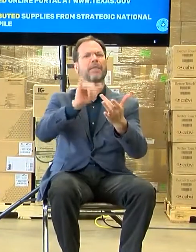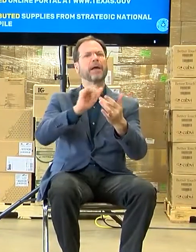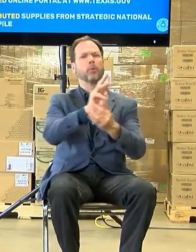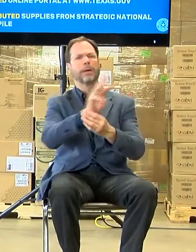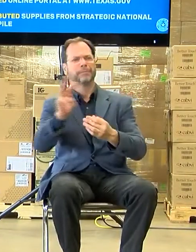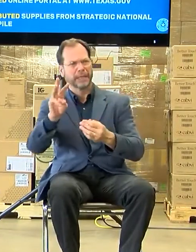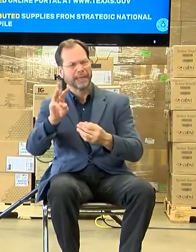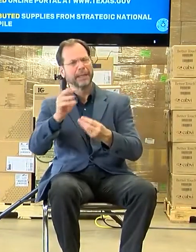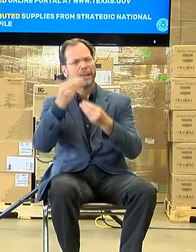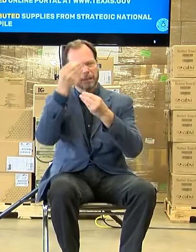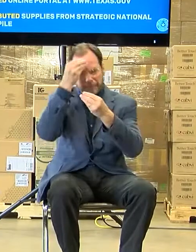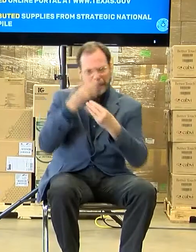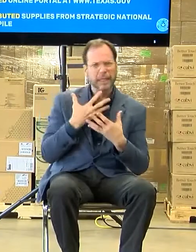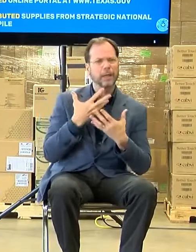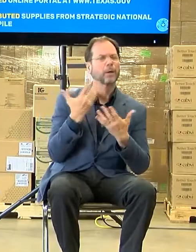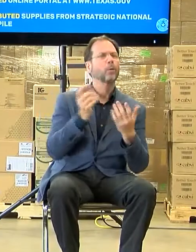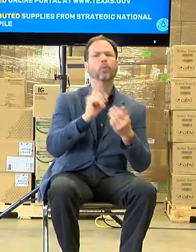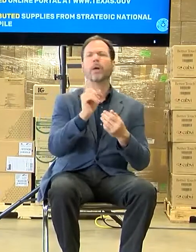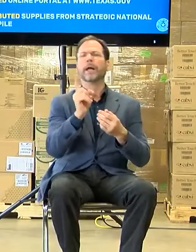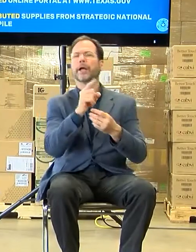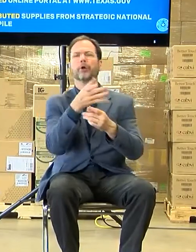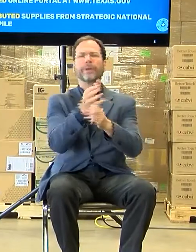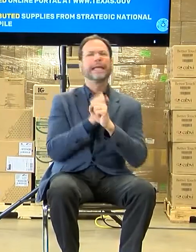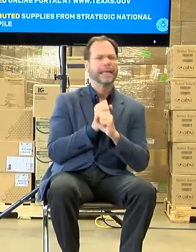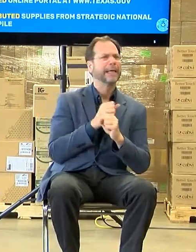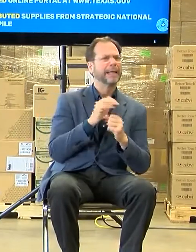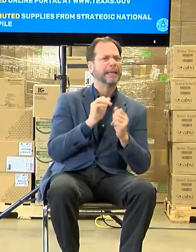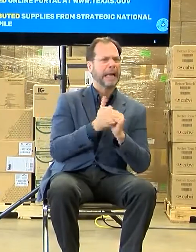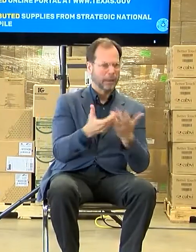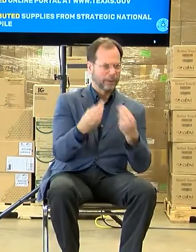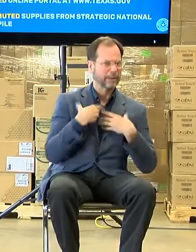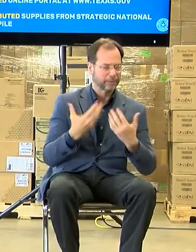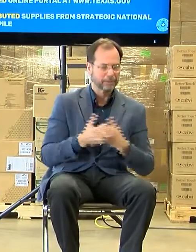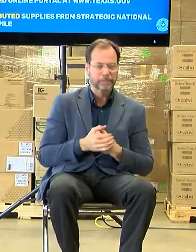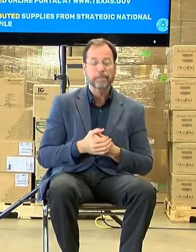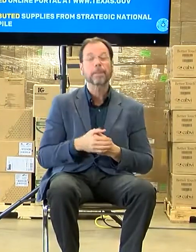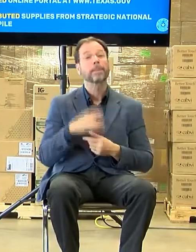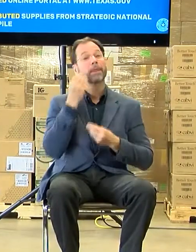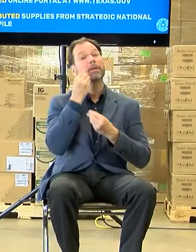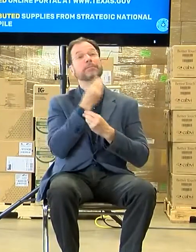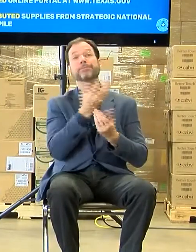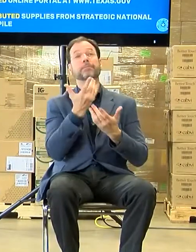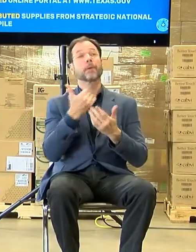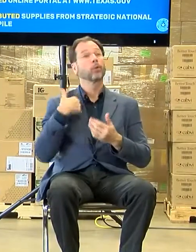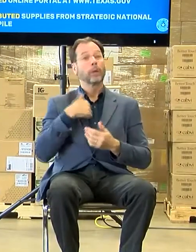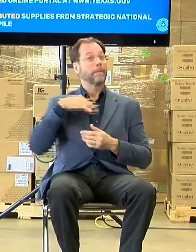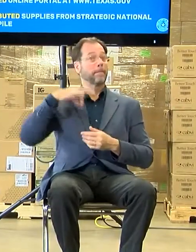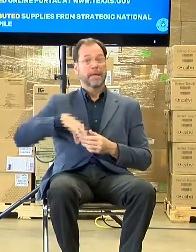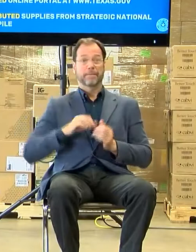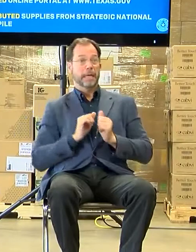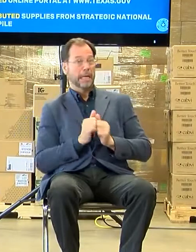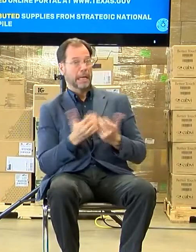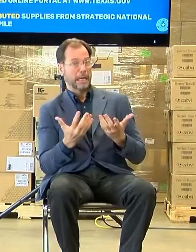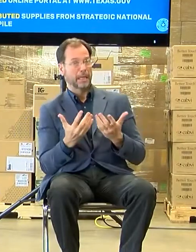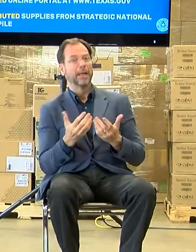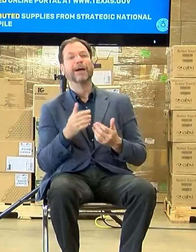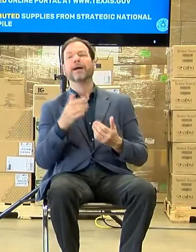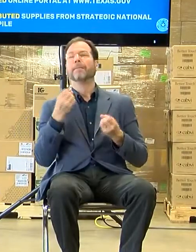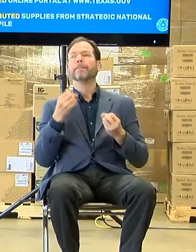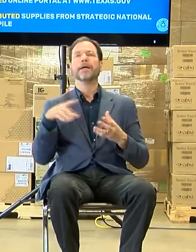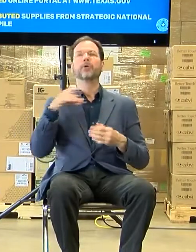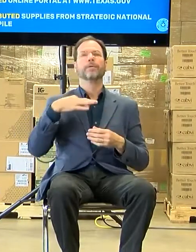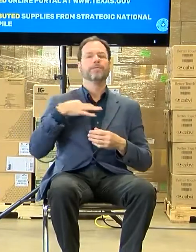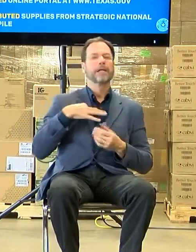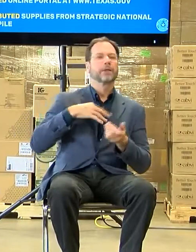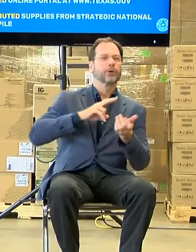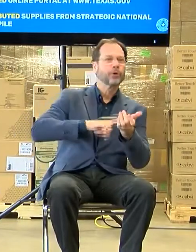us know about the supplies that you have. I will tell you this also. One thing that the state is benefiting from is volunteer nurses